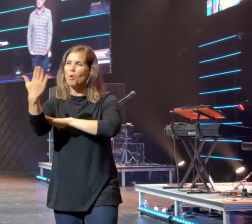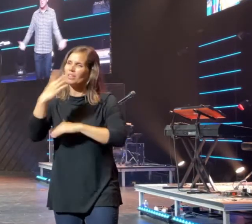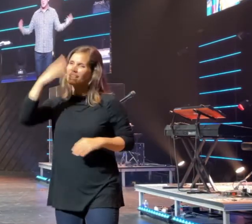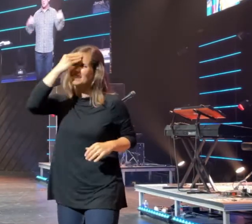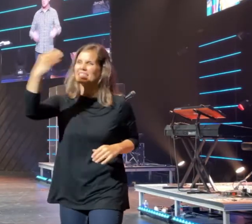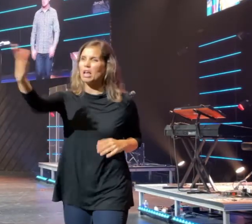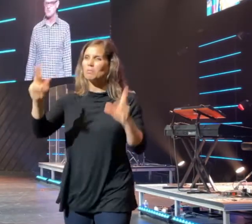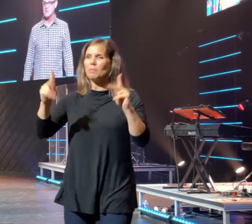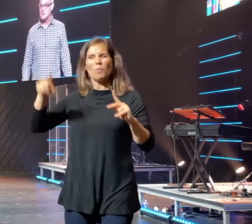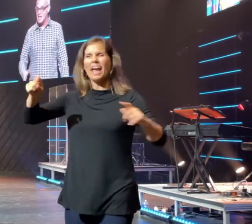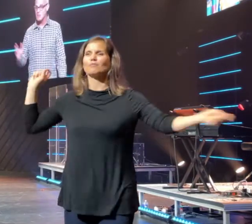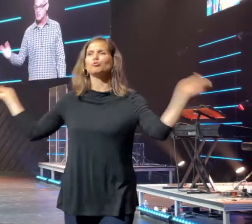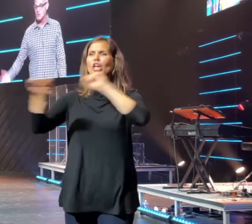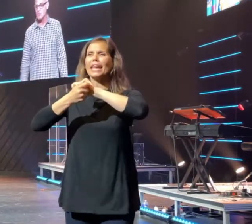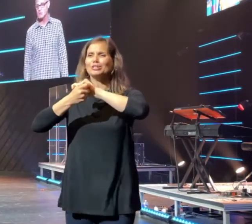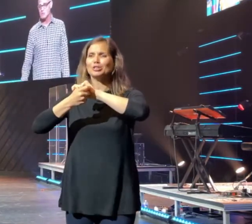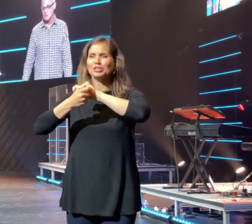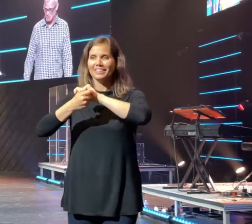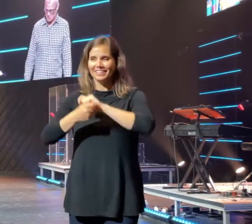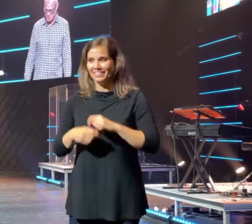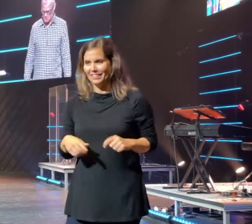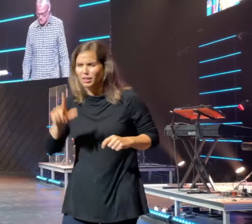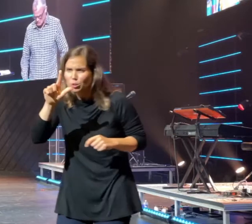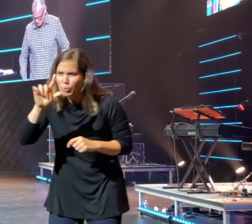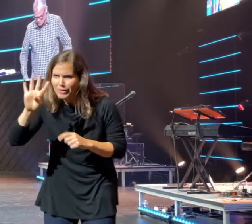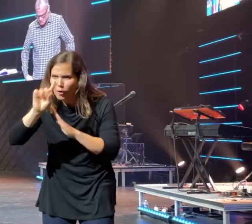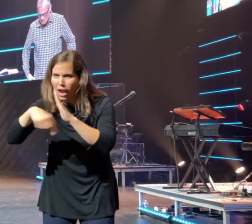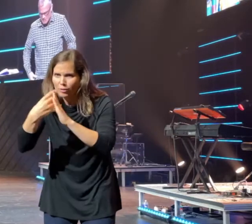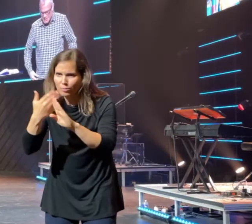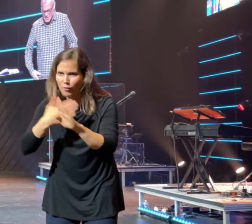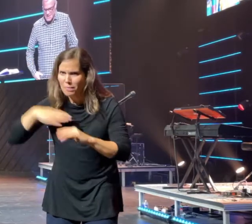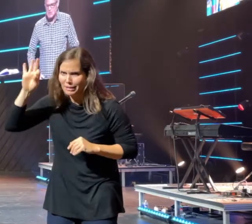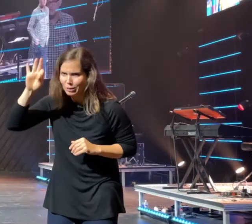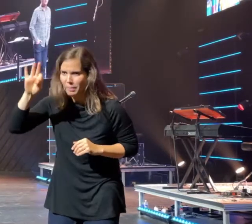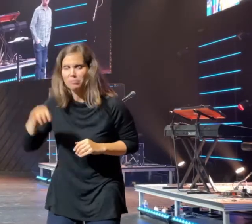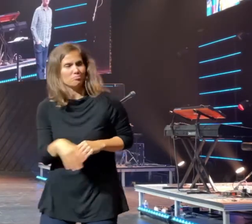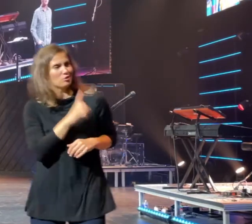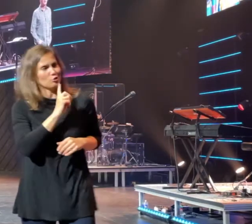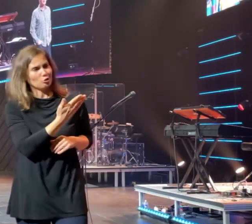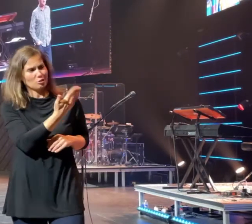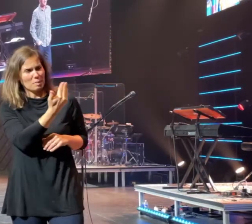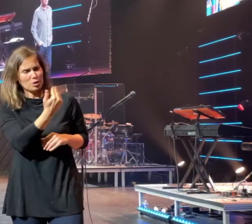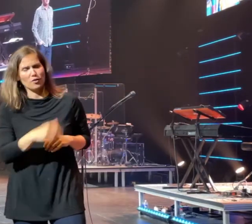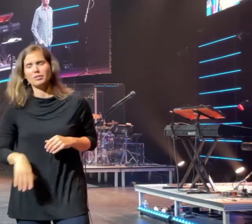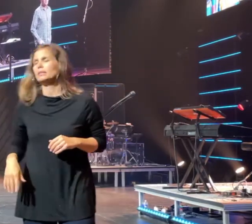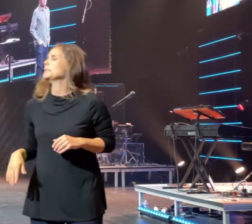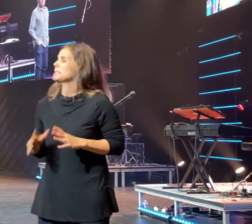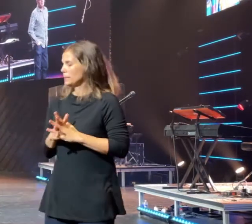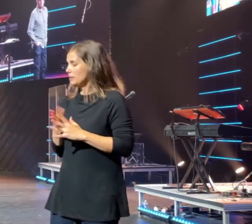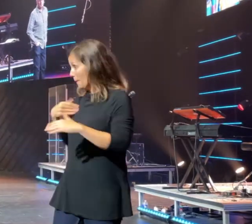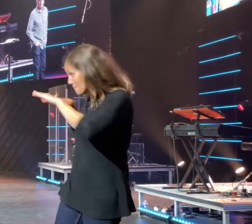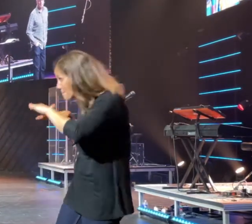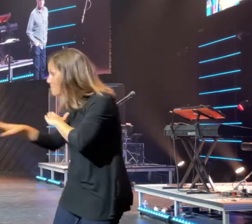says, okay, come on over. This is the day before, 24 hours before the sermon. He's like, come over to his house. He says, first of all, Rob, I'm not going to bleach your